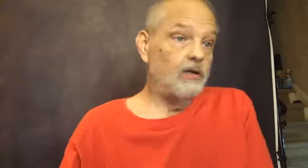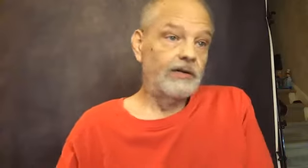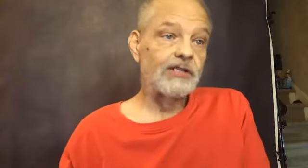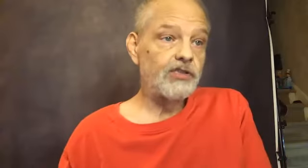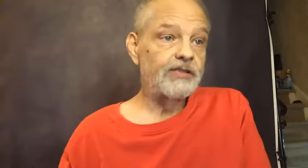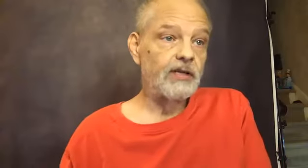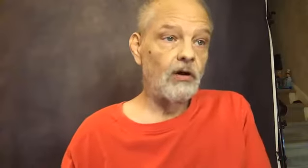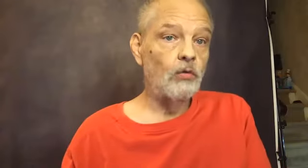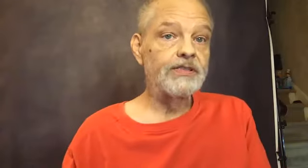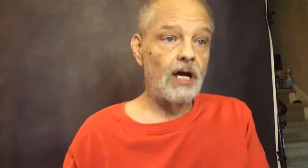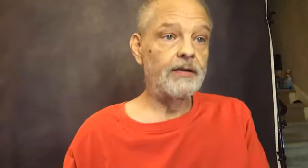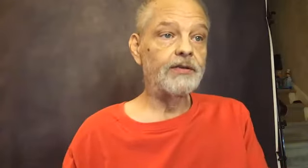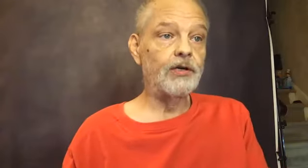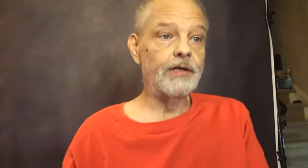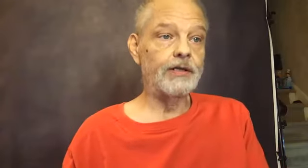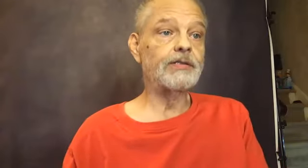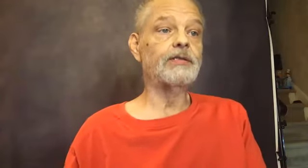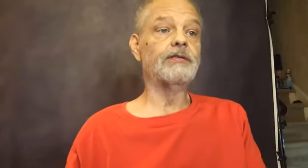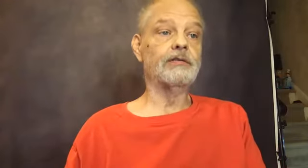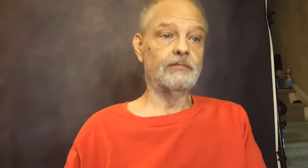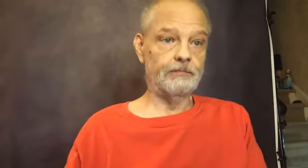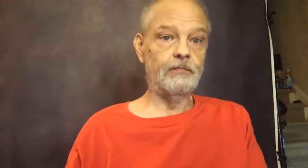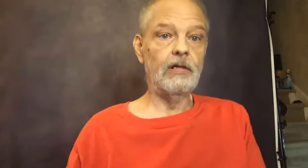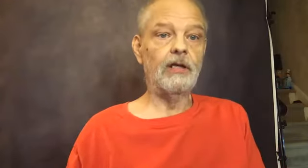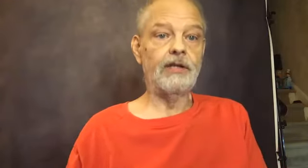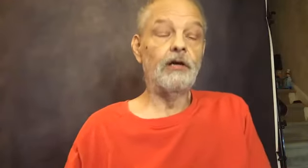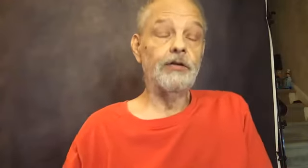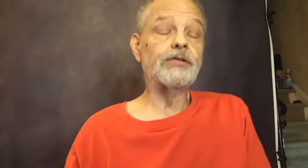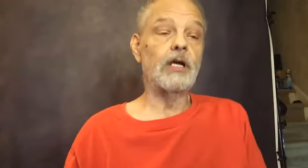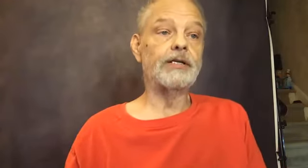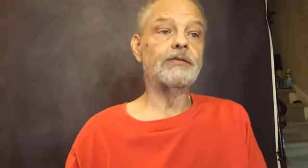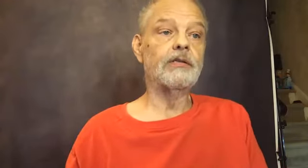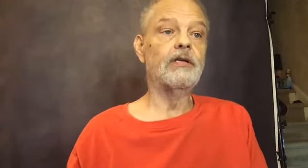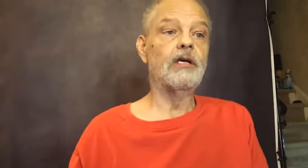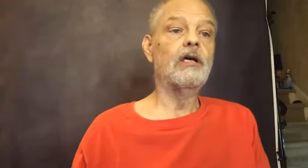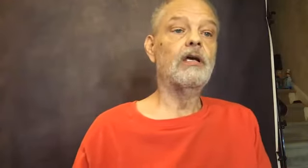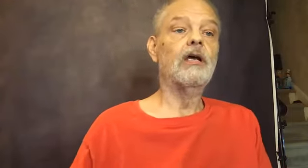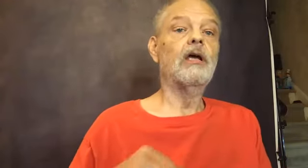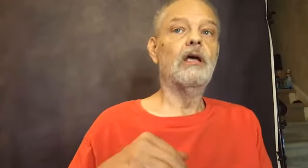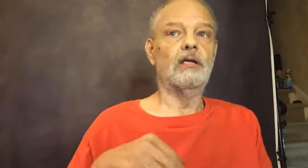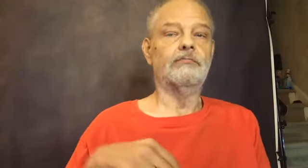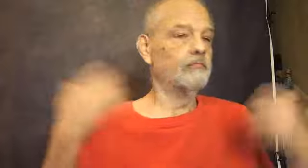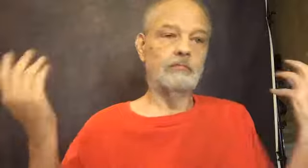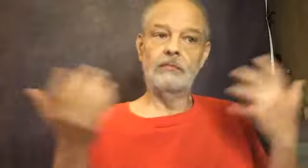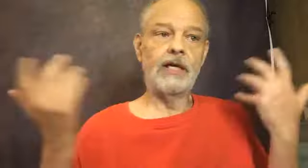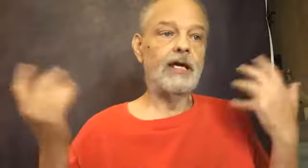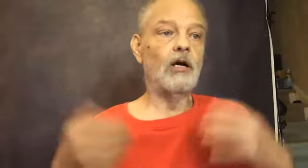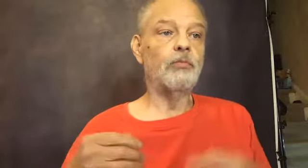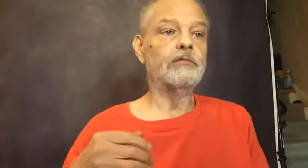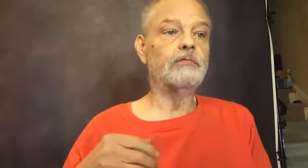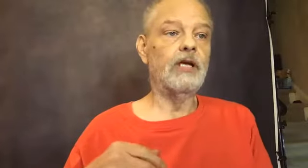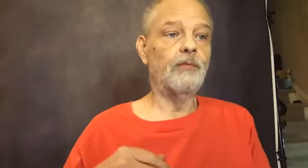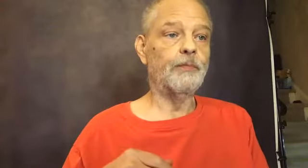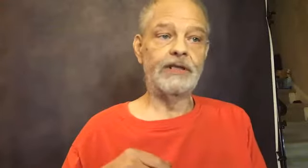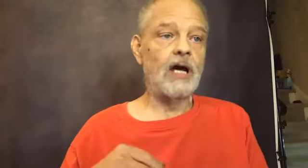That's just the only sign that there is. They're initialized. I can't help it. But the